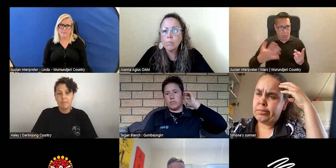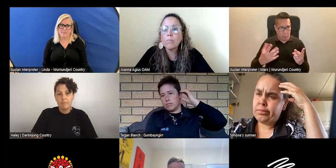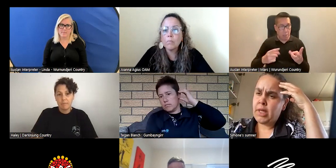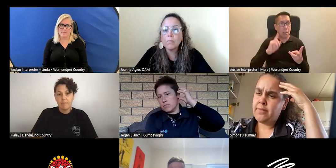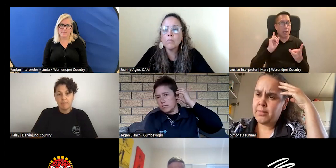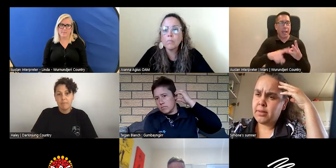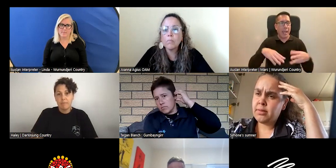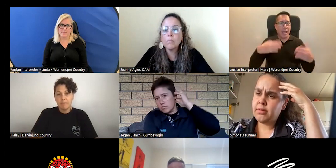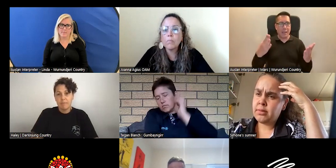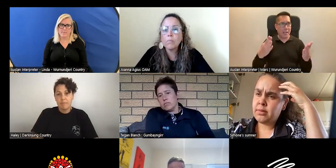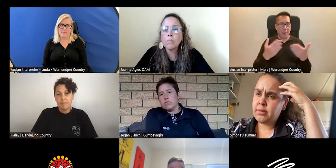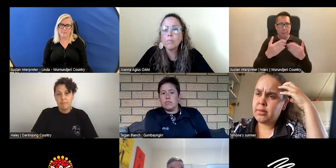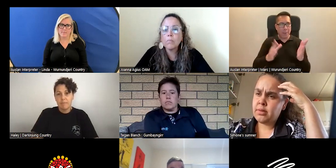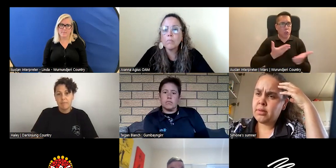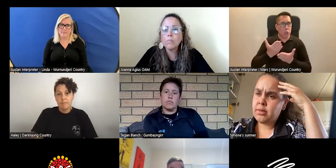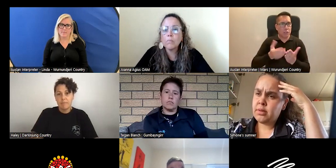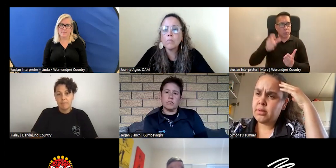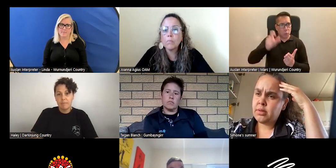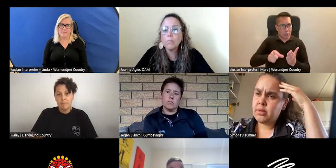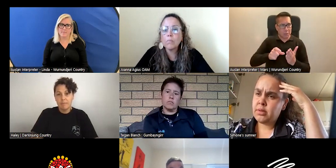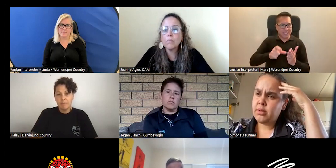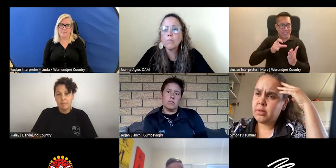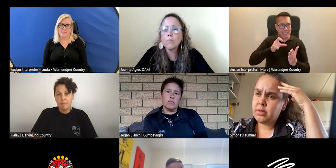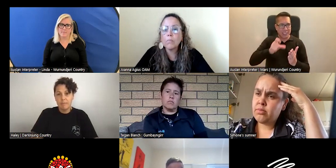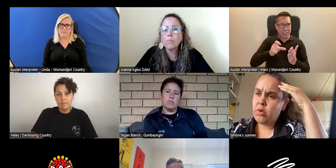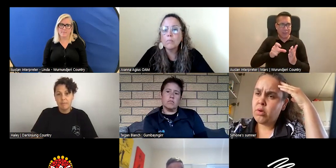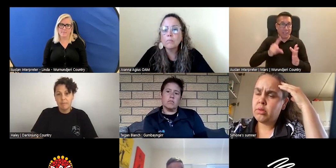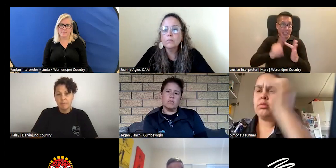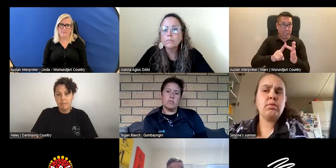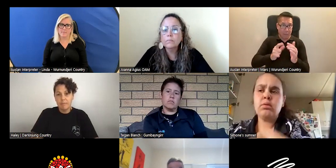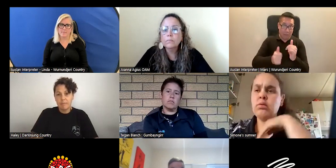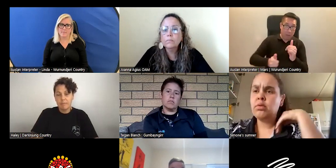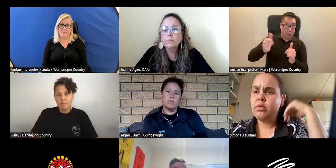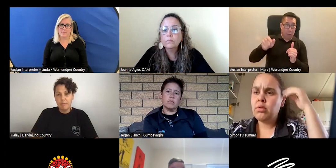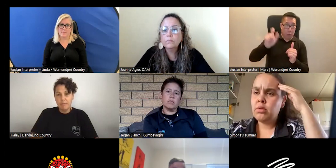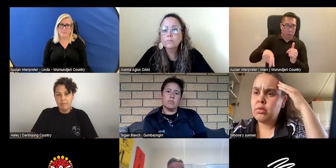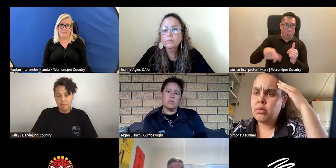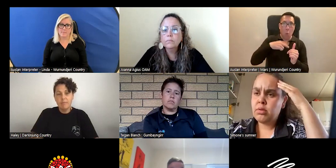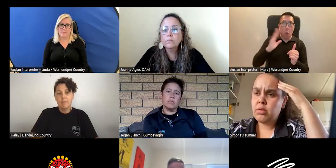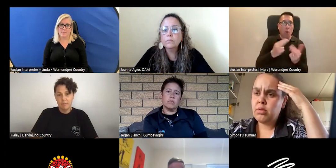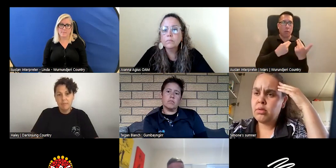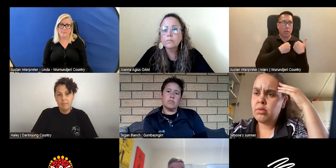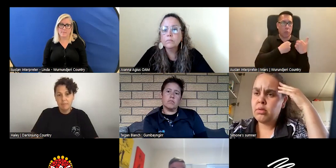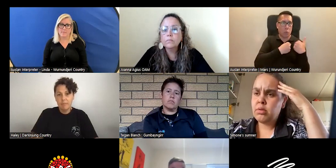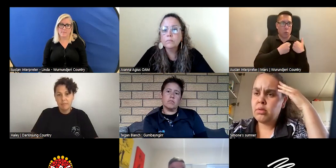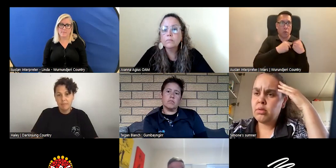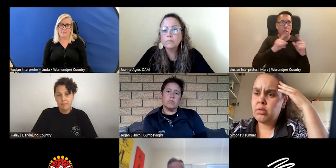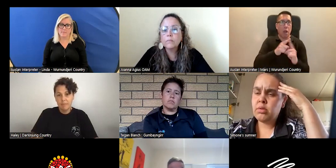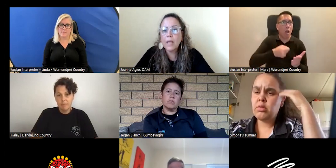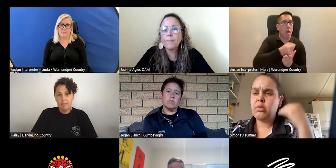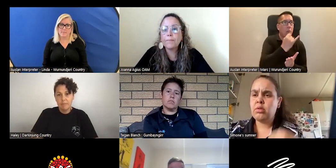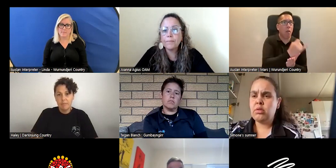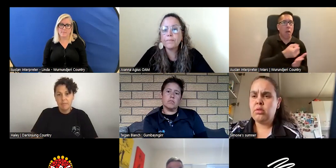public service chief executive, because we want to keep them all accountable. No more handballing around, shifting the